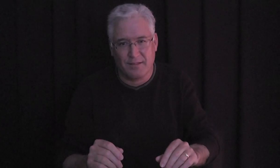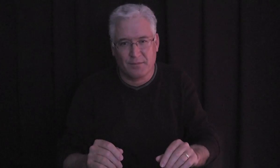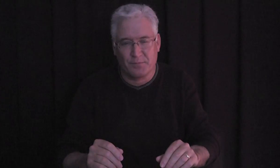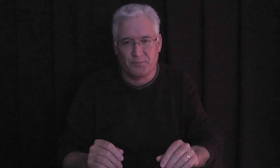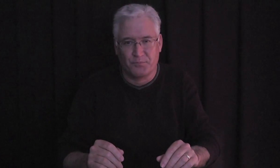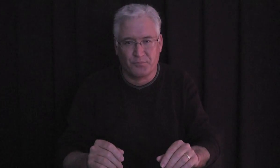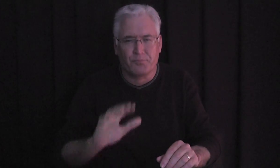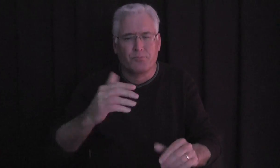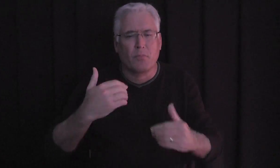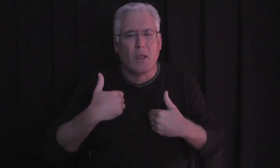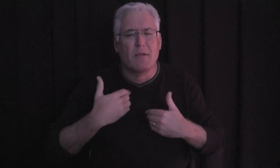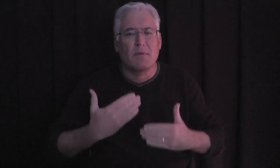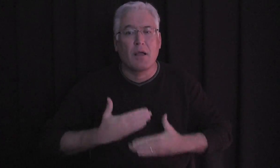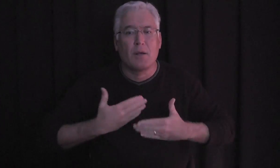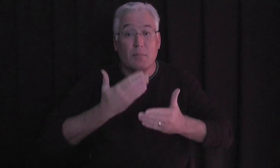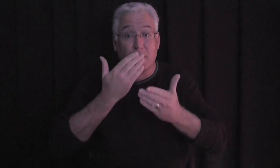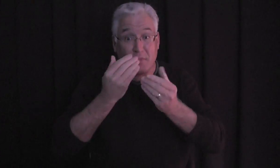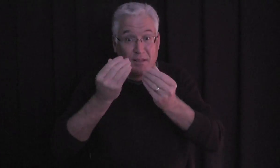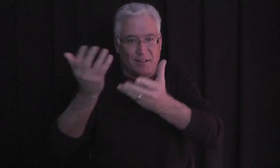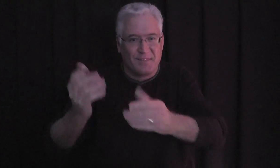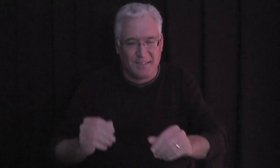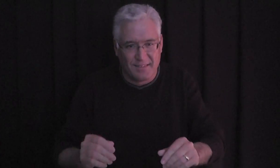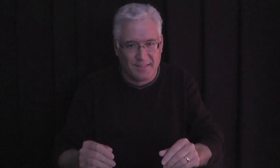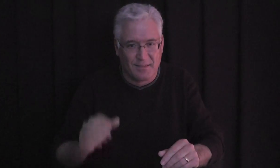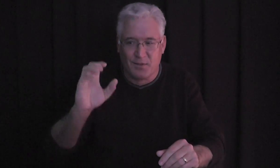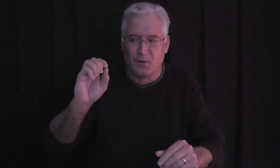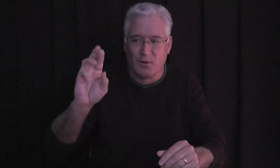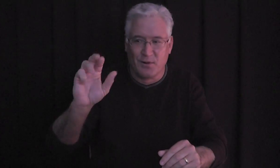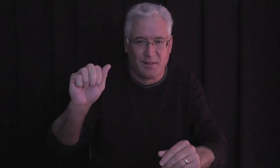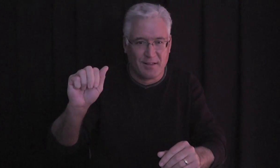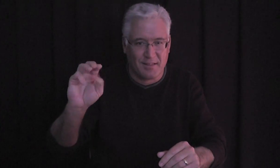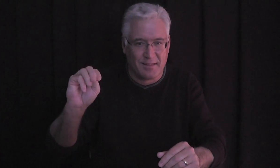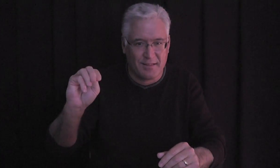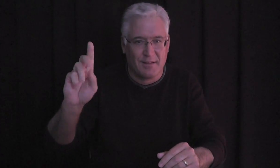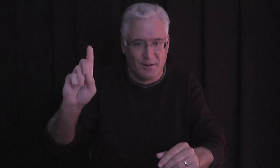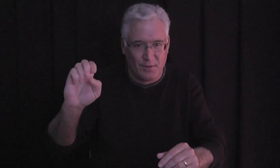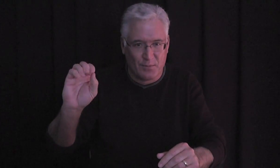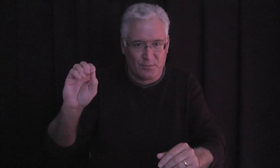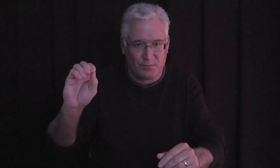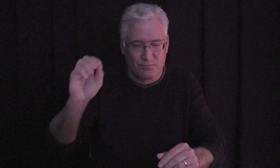for his glory. Have a happy Thanksgiving. Coram Deo.